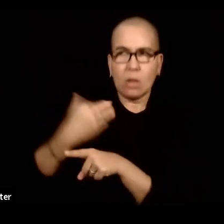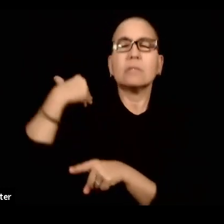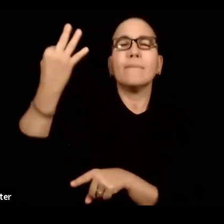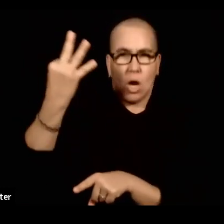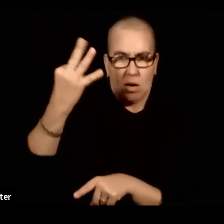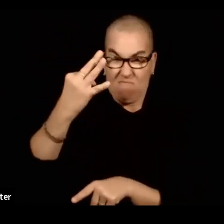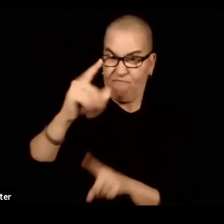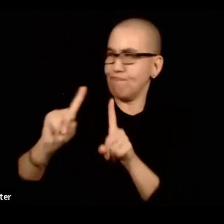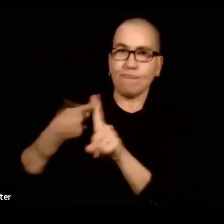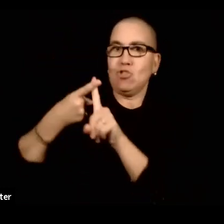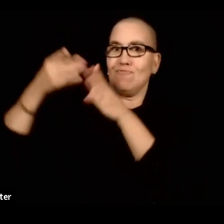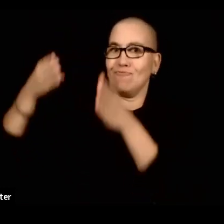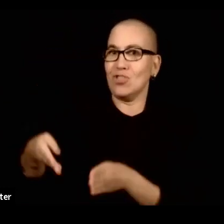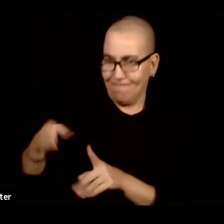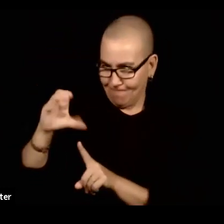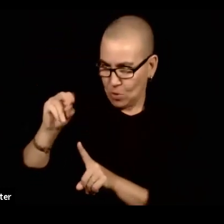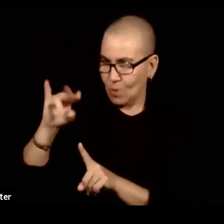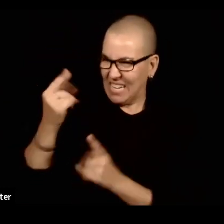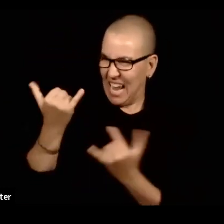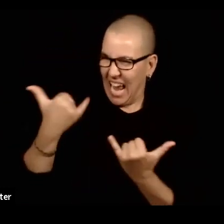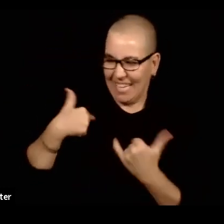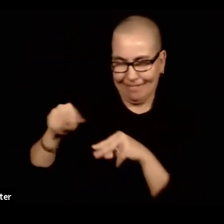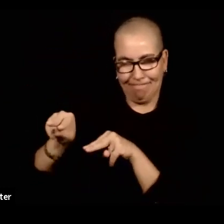for additional cases, but none at this point.